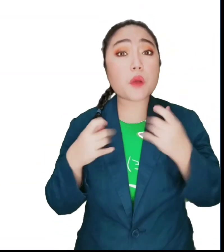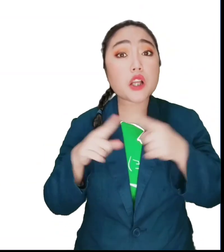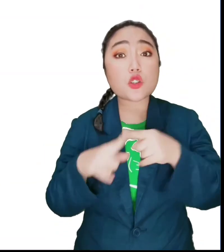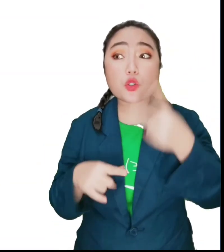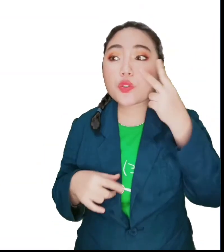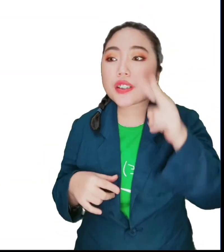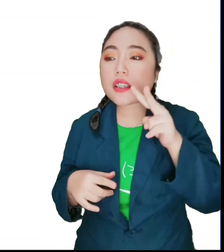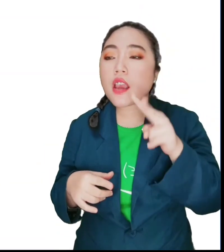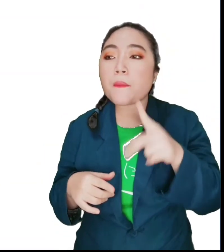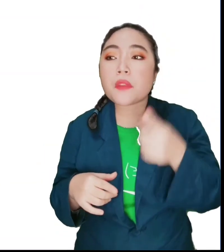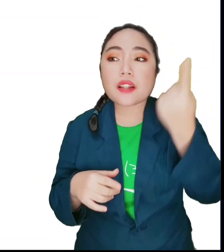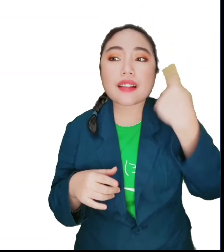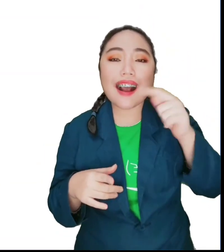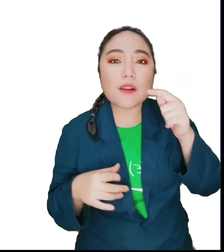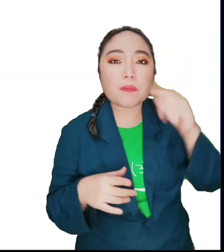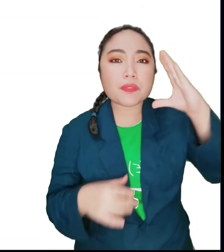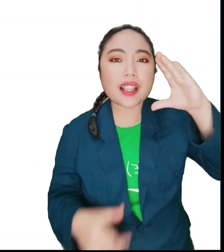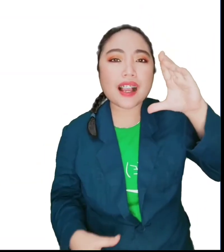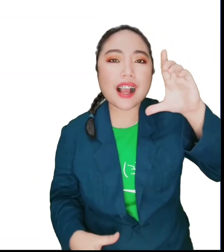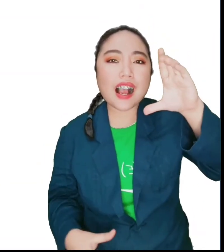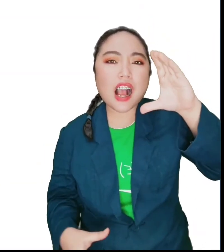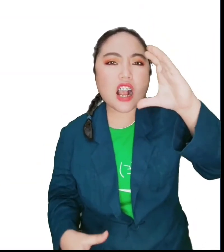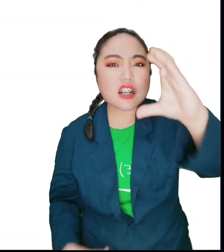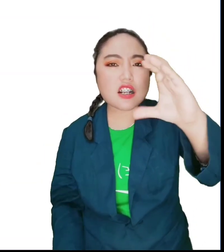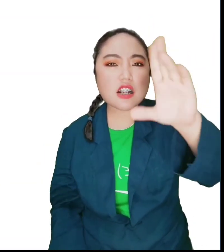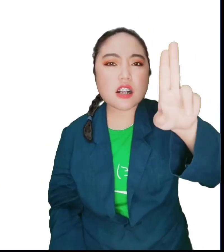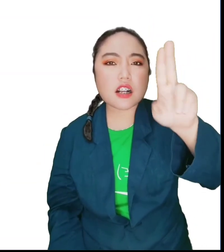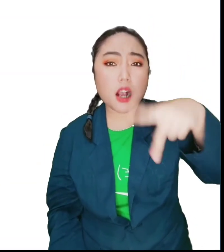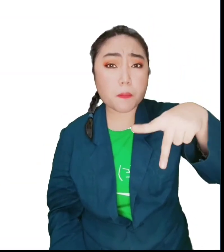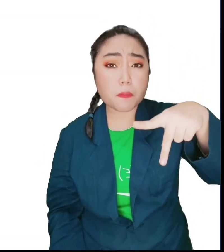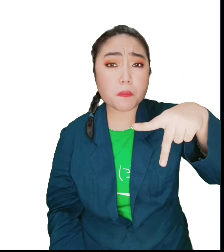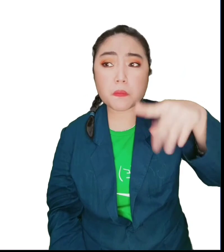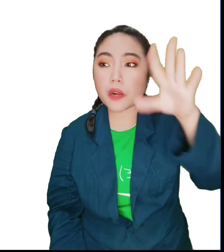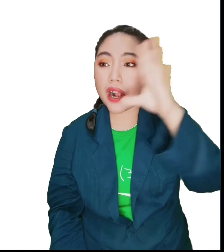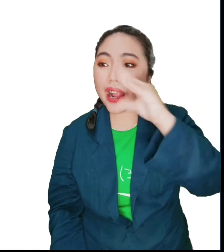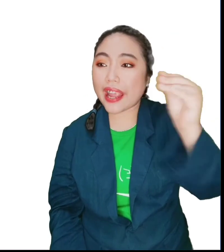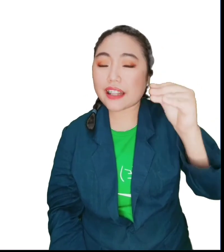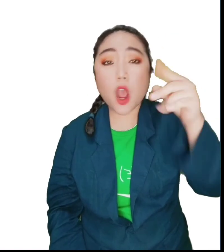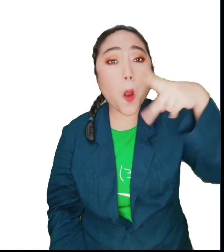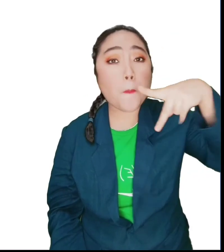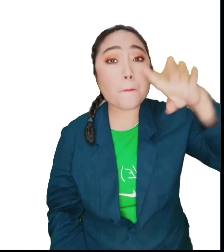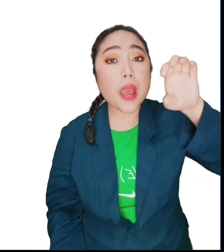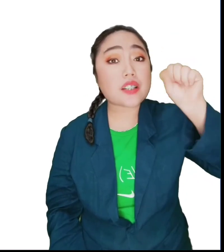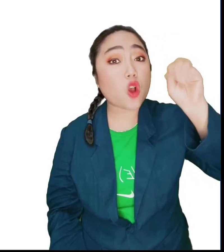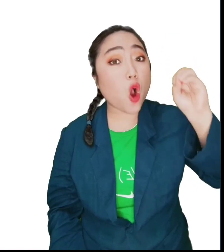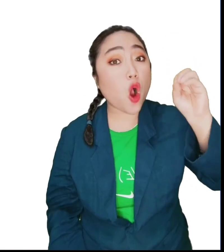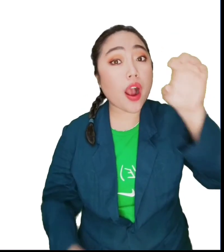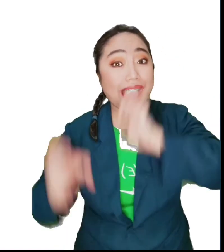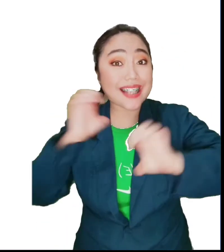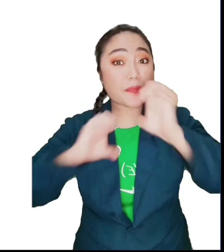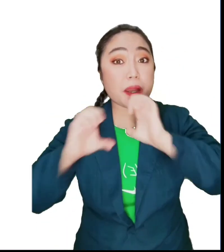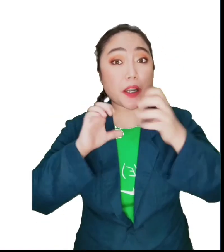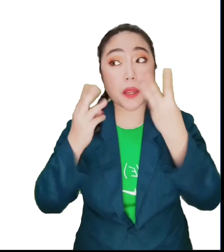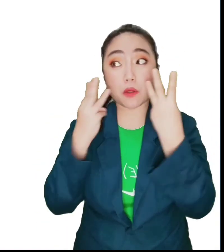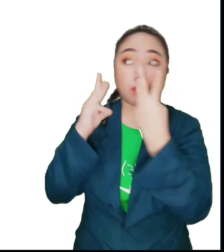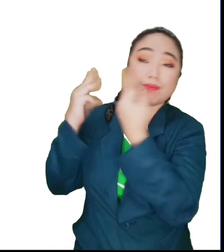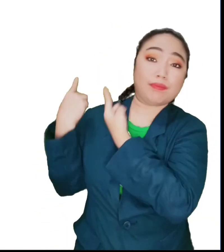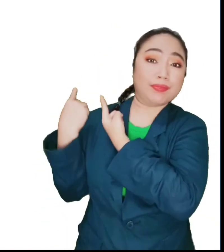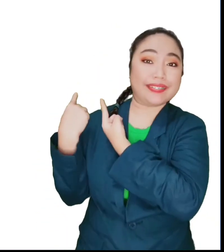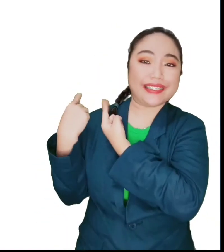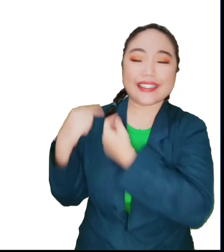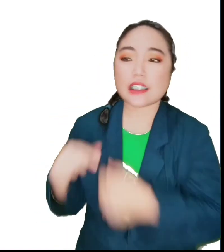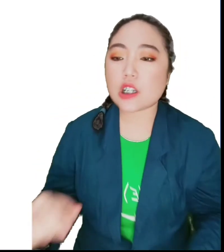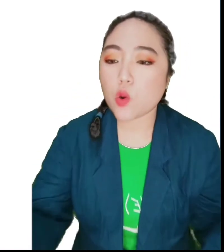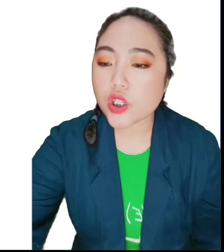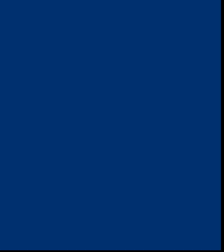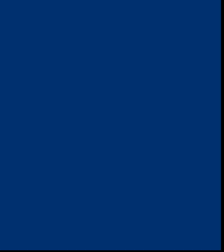Now let's watch this video about cup and peso experiment.